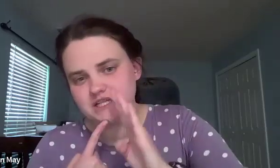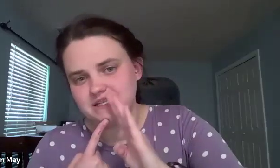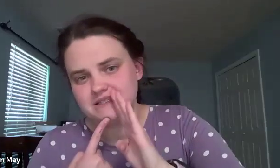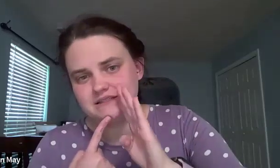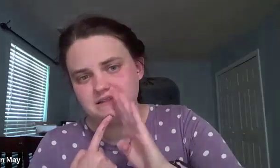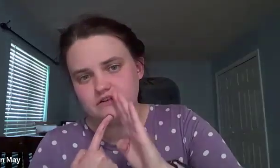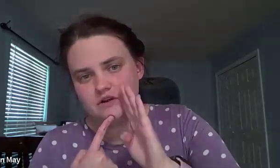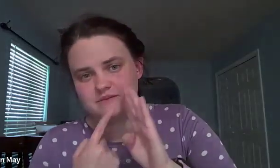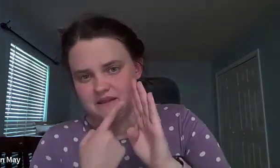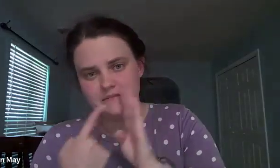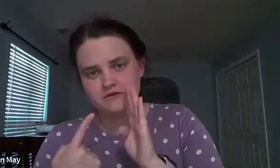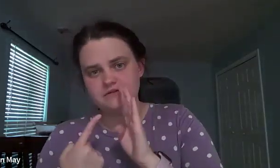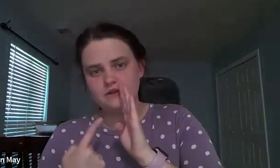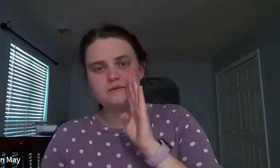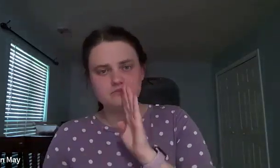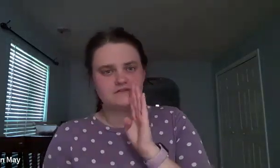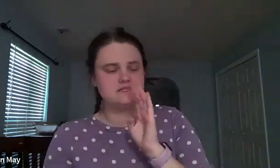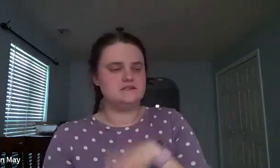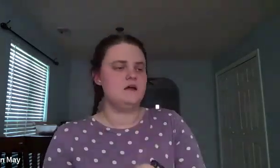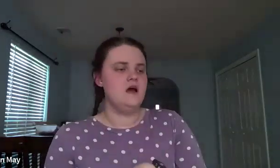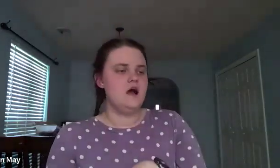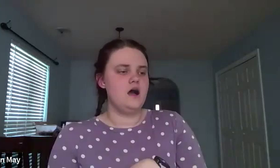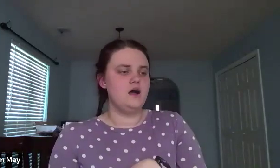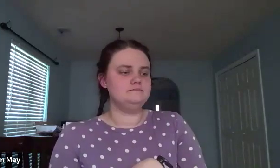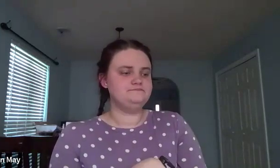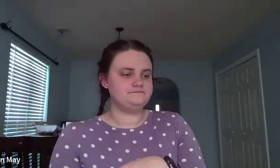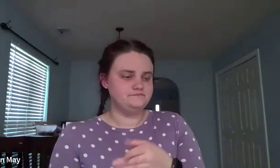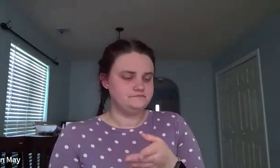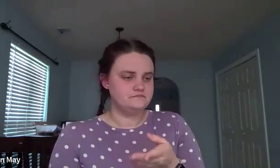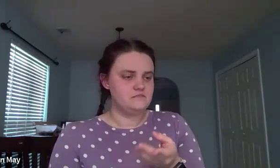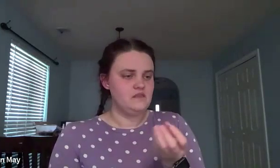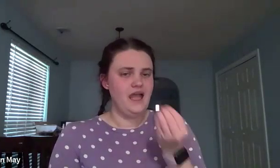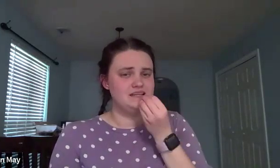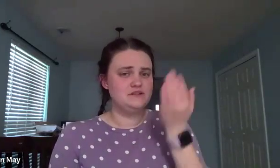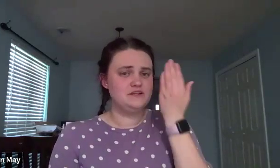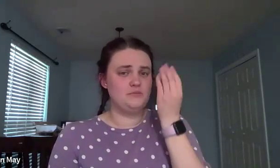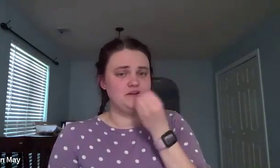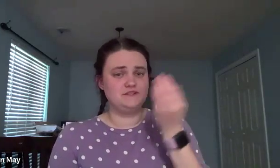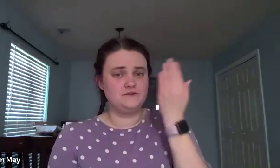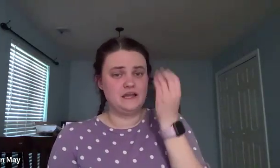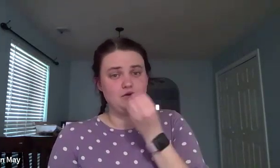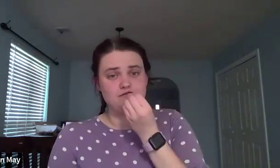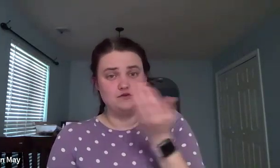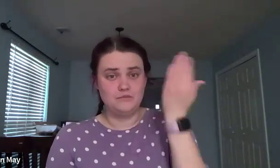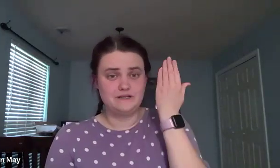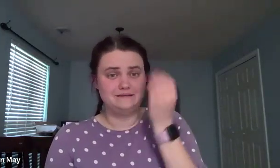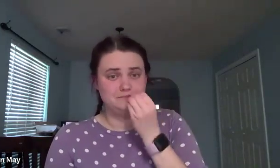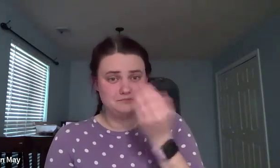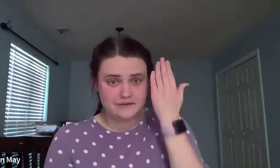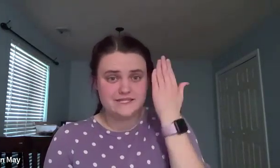it across my like mouth a little bit. Breakfast. I typically go breakfast food. Like I'll go food morning, like